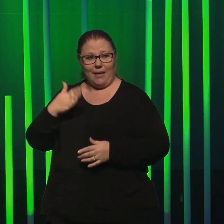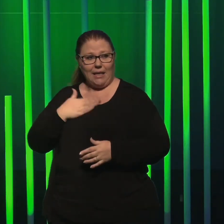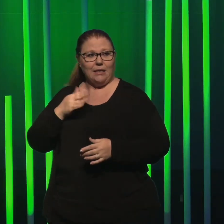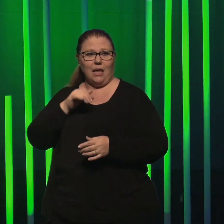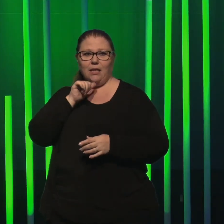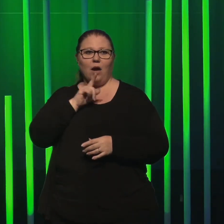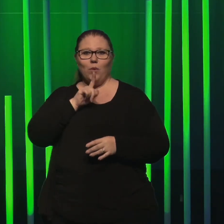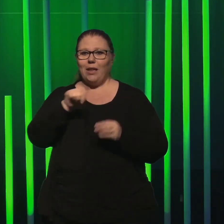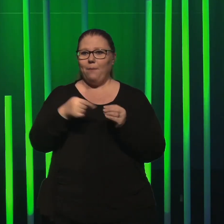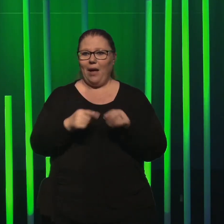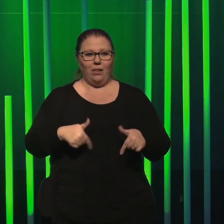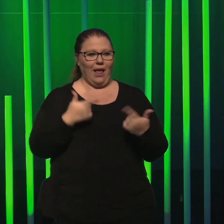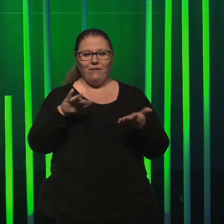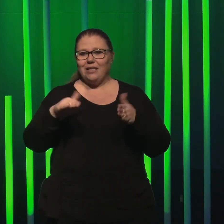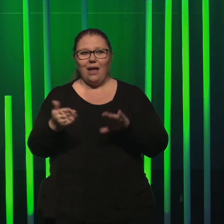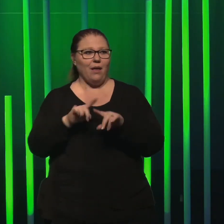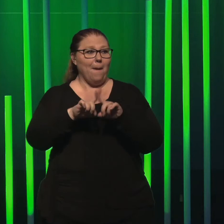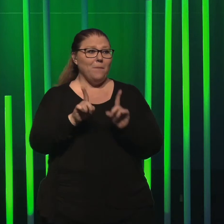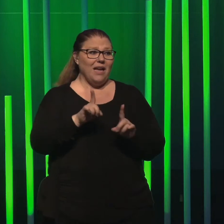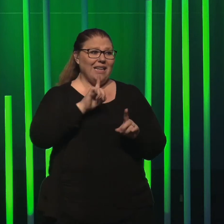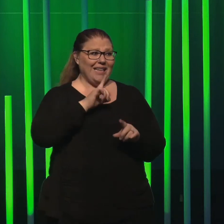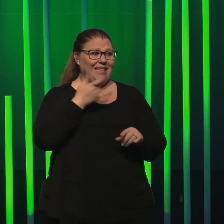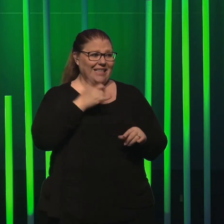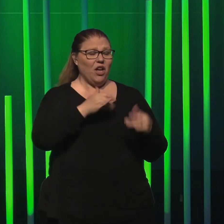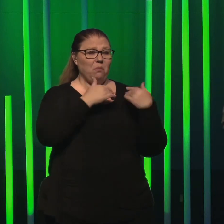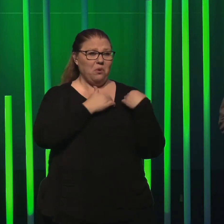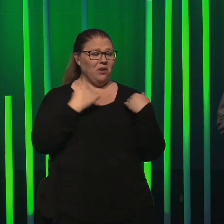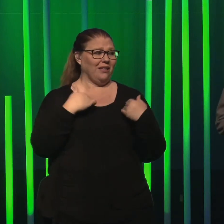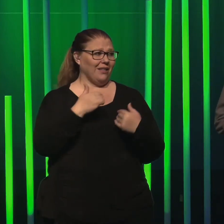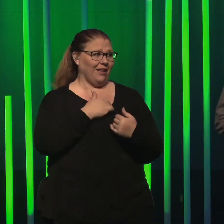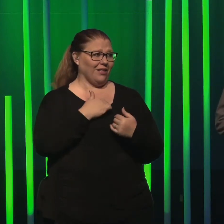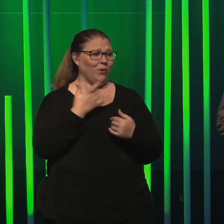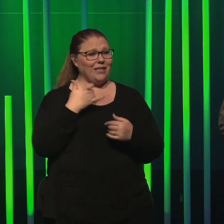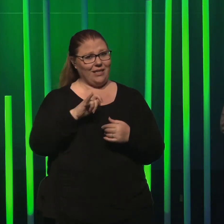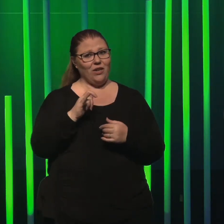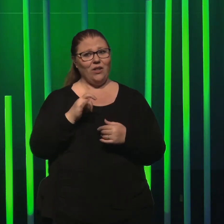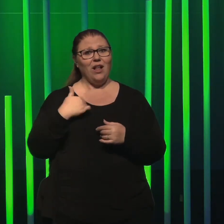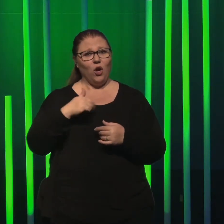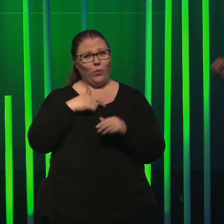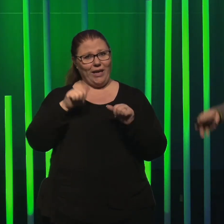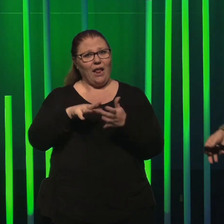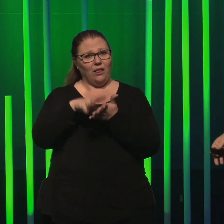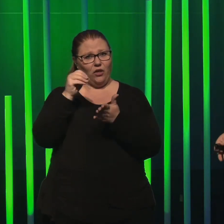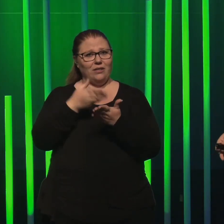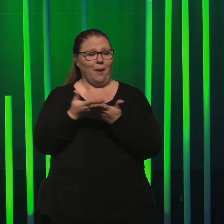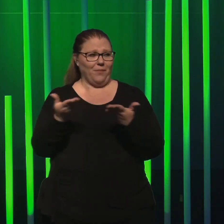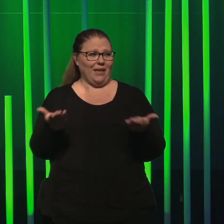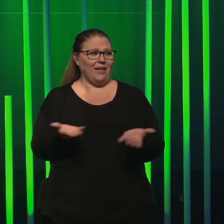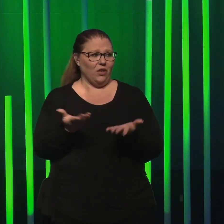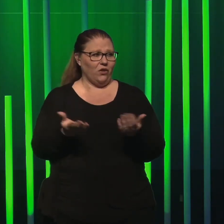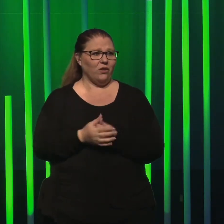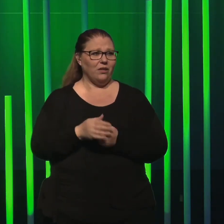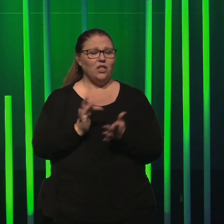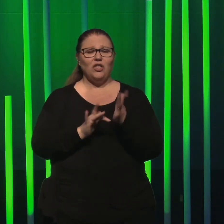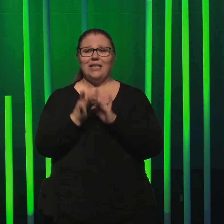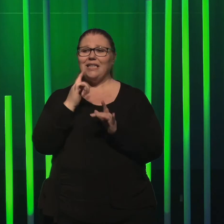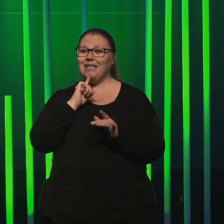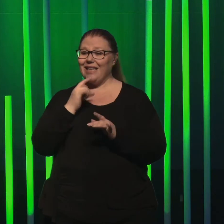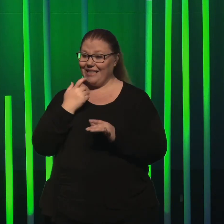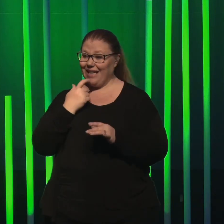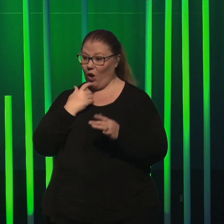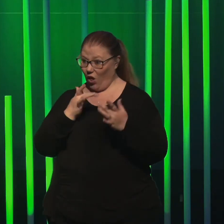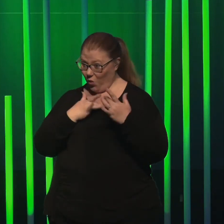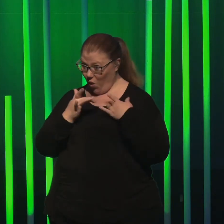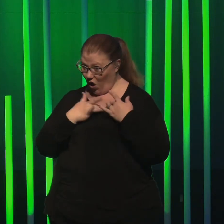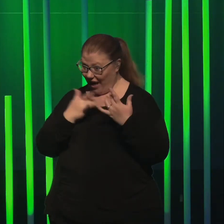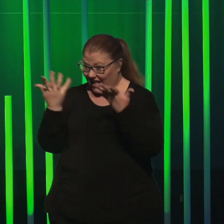about life and death, but it still weighs in on us. So I think there's still something for us here. And Jesus says, okay, so stop worrying about all these things.